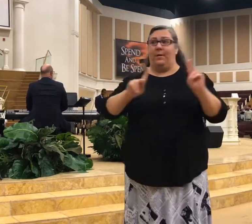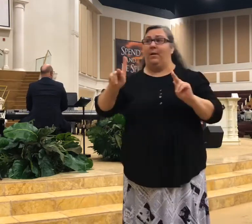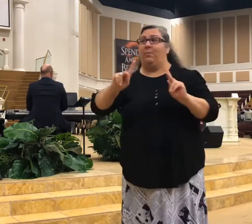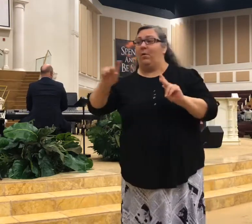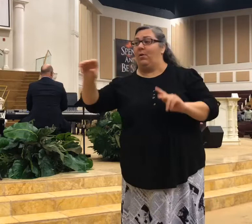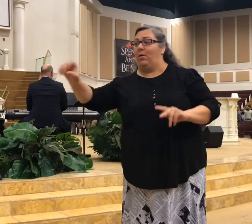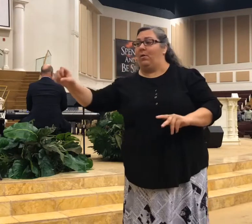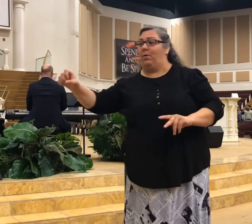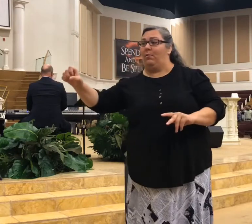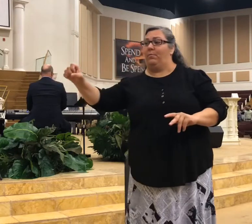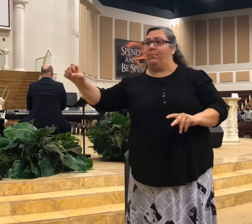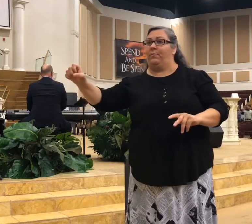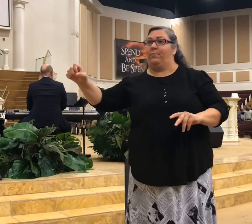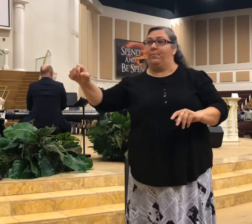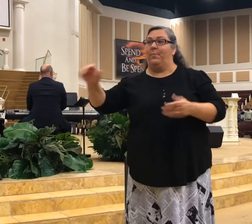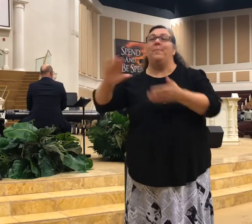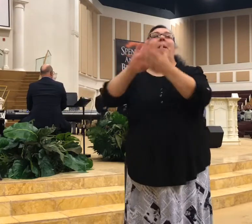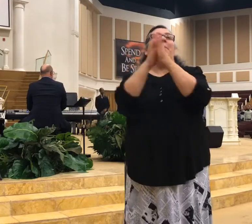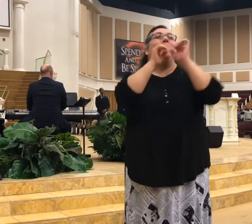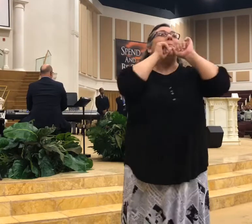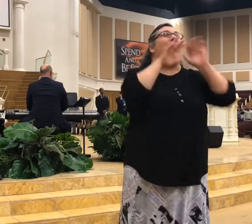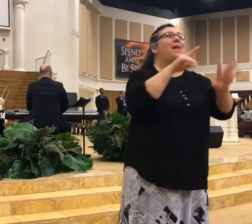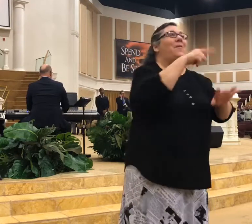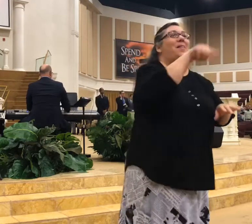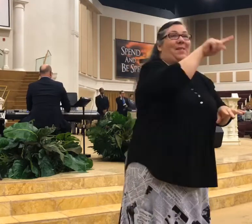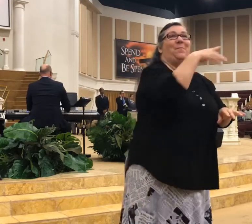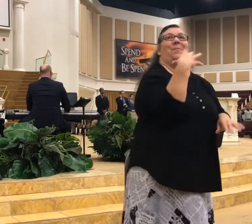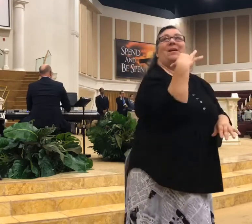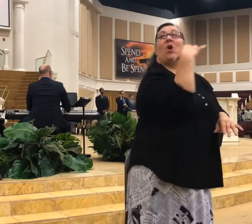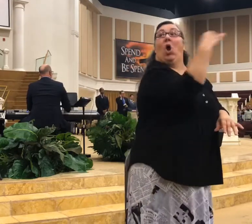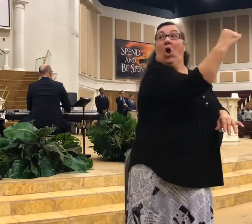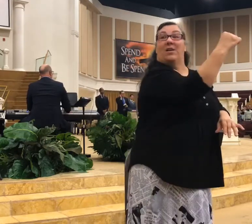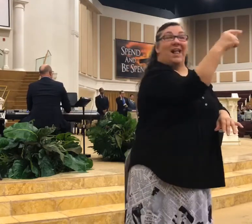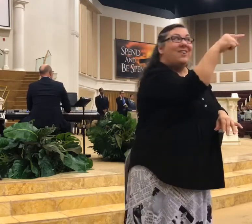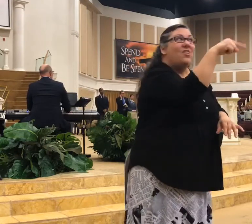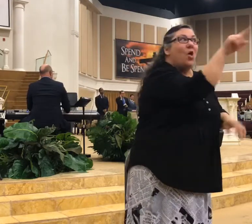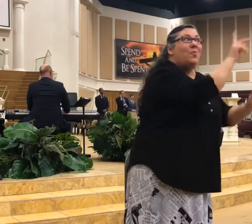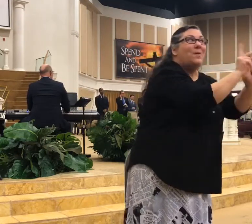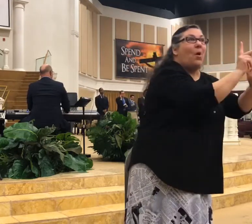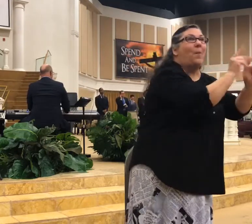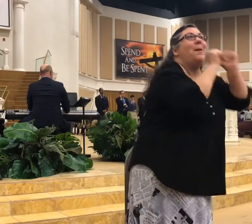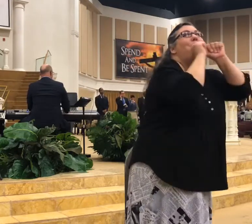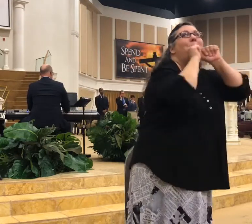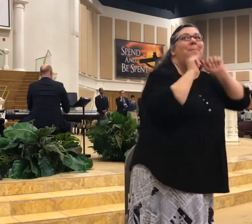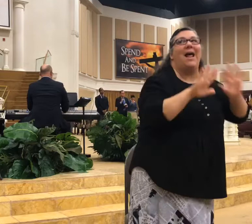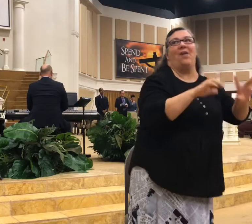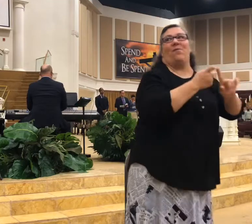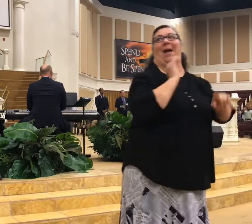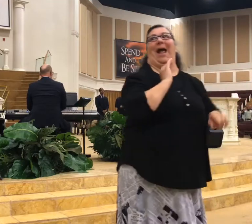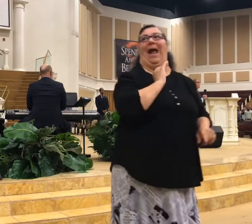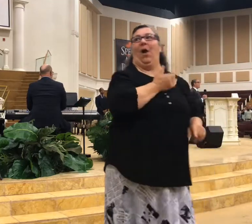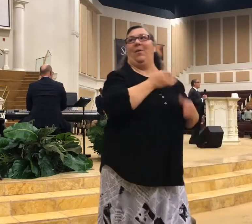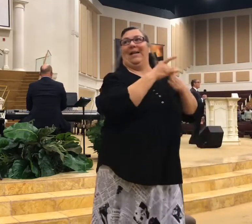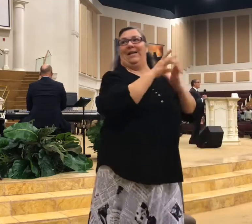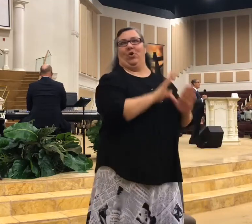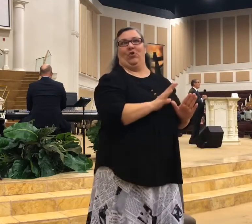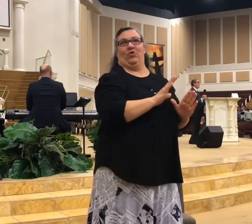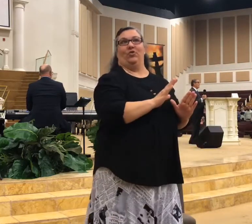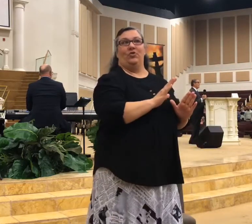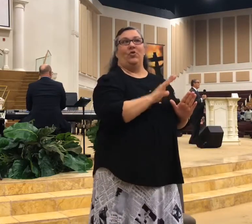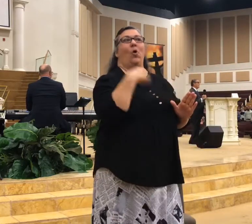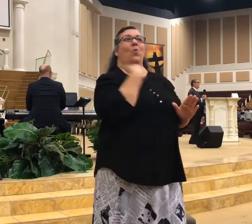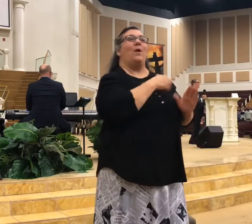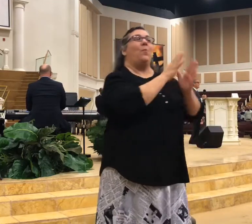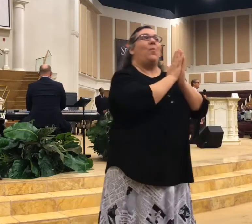being enriched and blessed through their ministry. That is going on, we are praying with them and